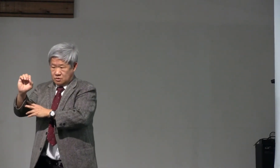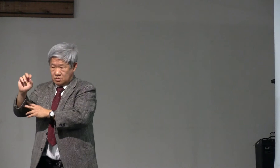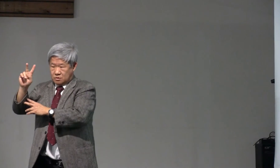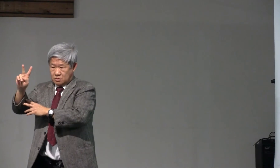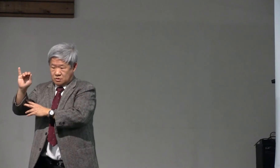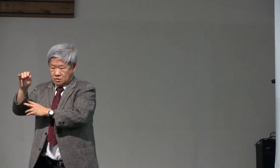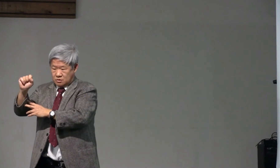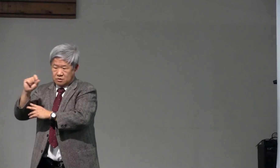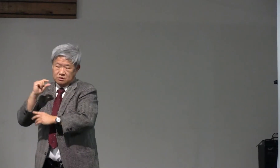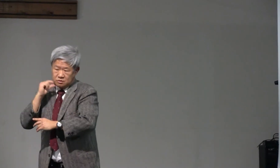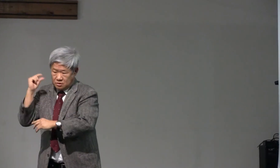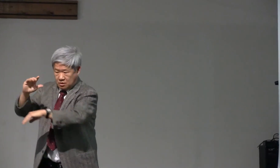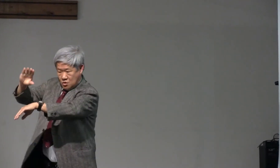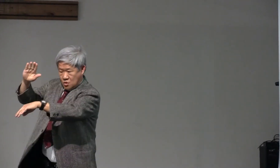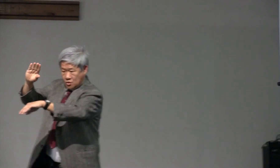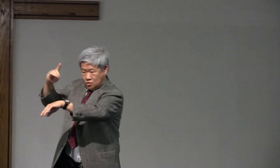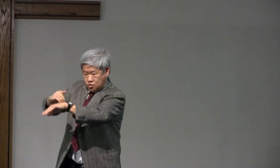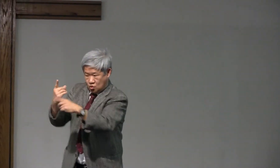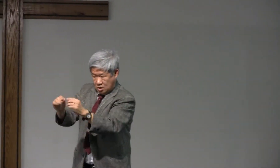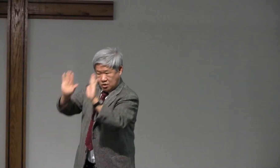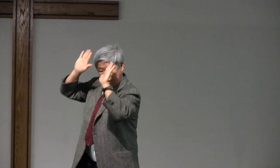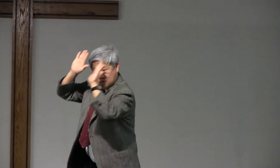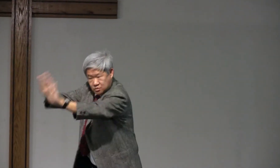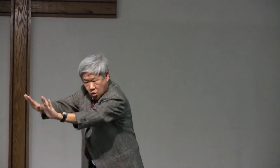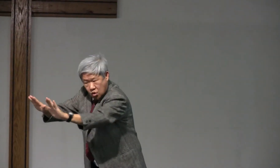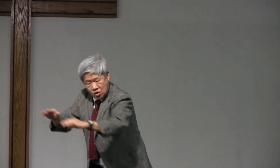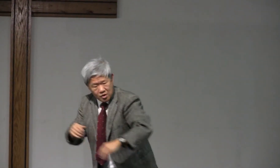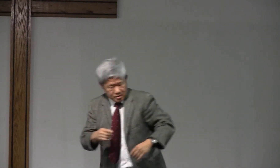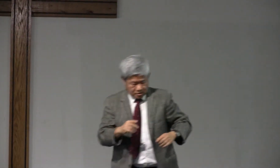it should be only for the Levites. It's their duty.